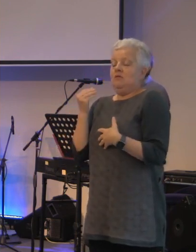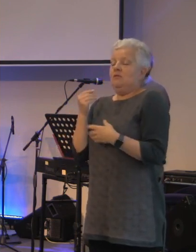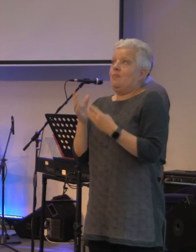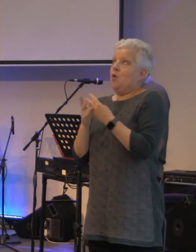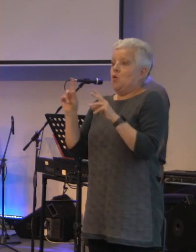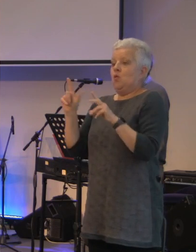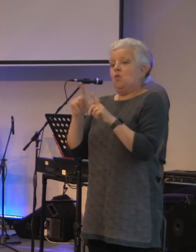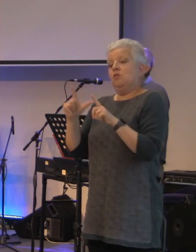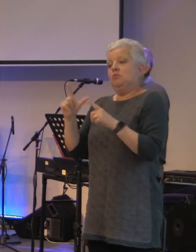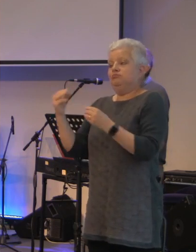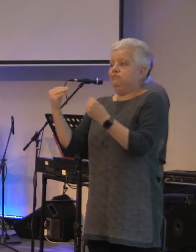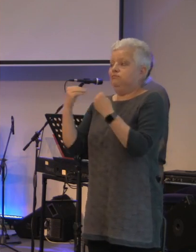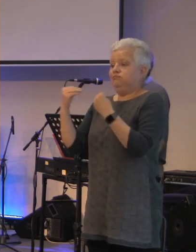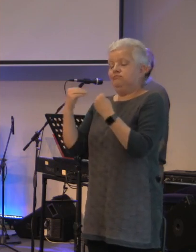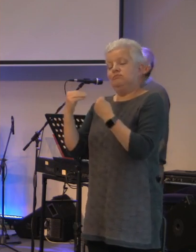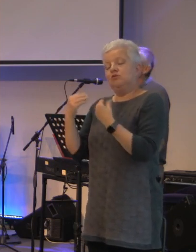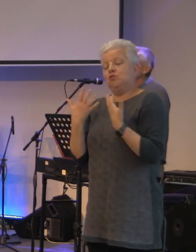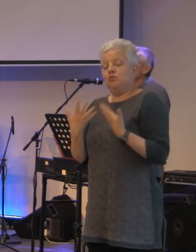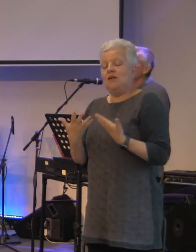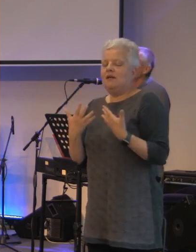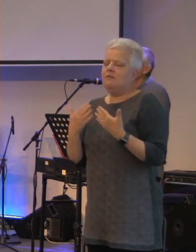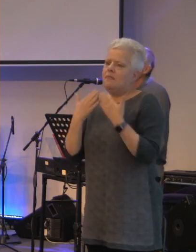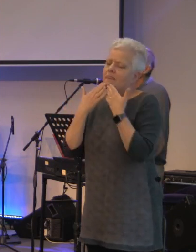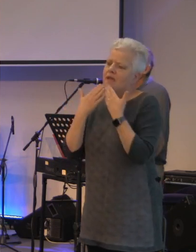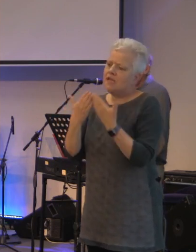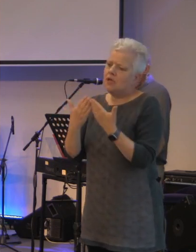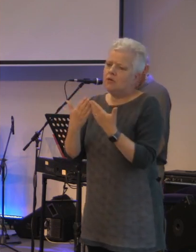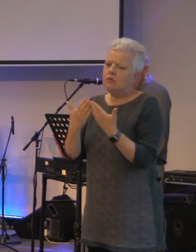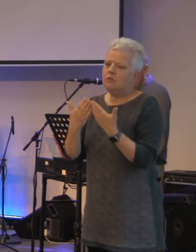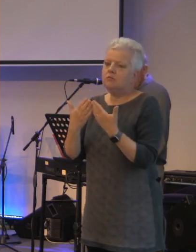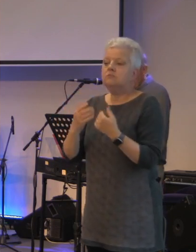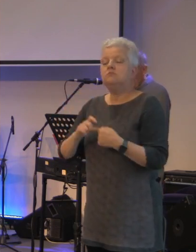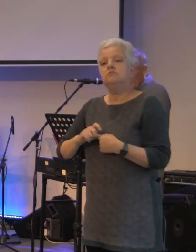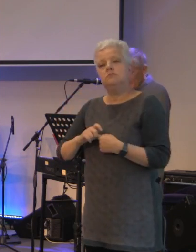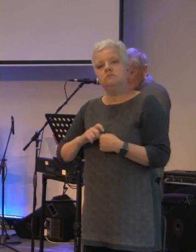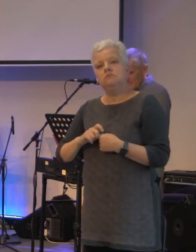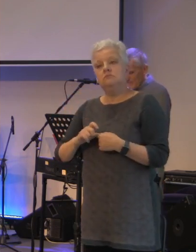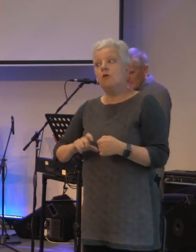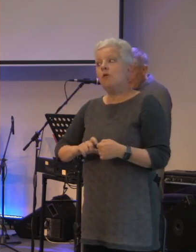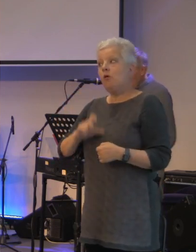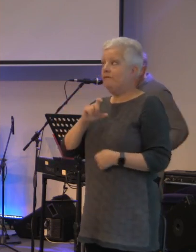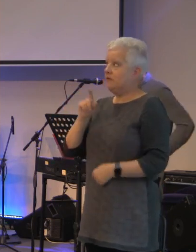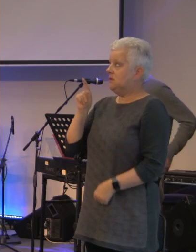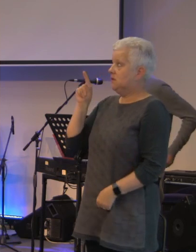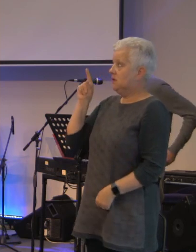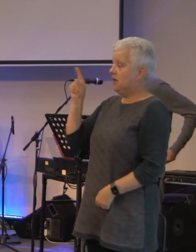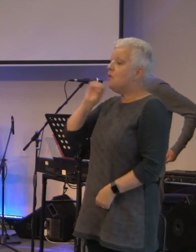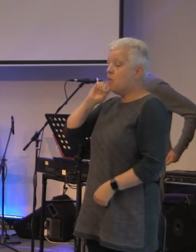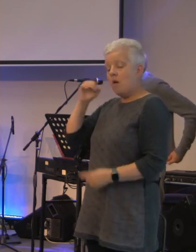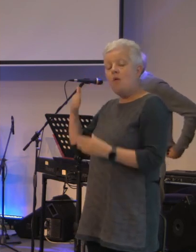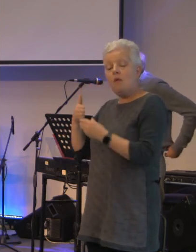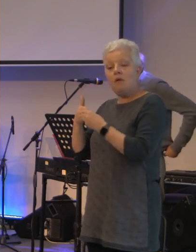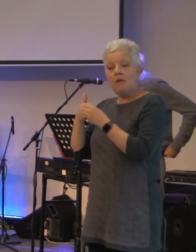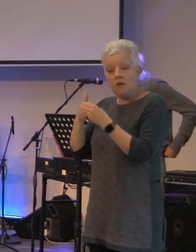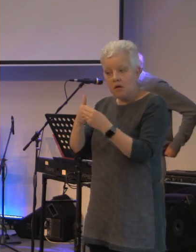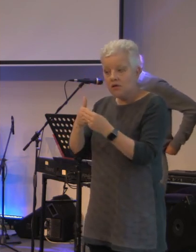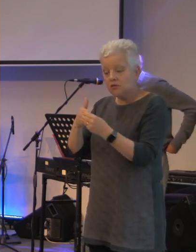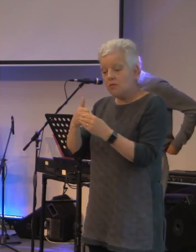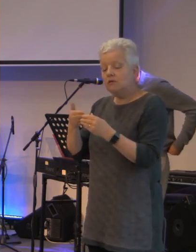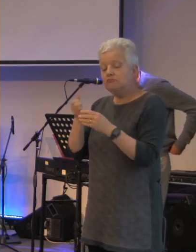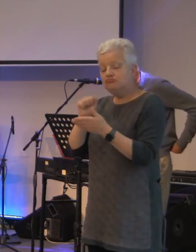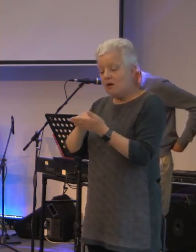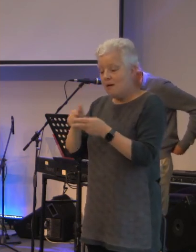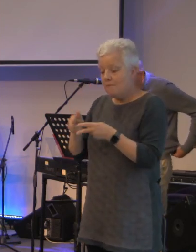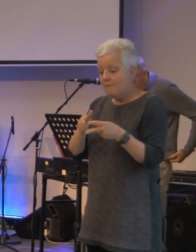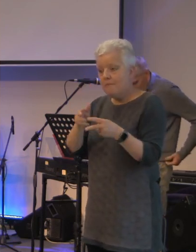speak. Now for you, be confident, for He will guide you along the right paths for